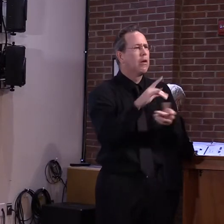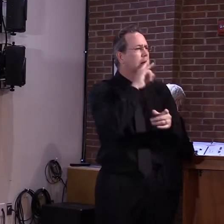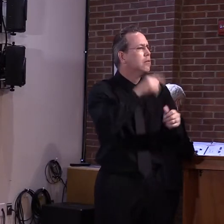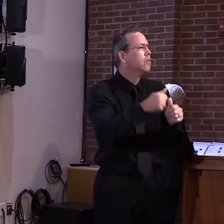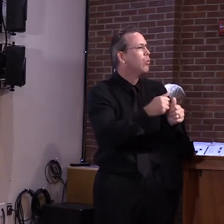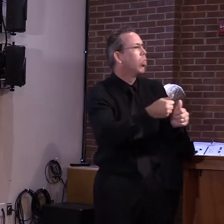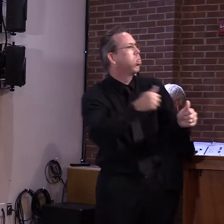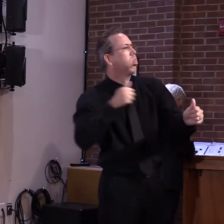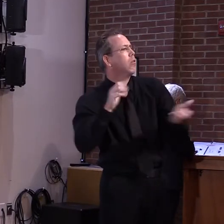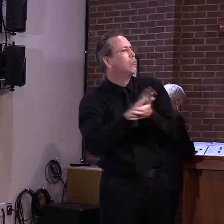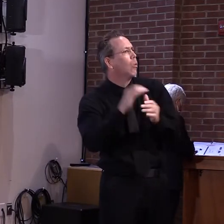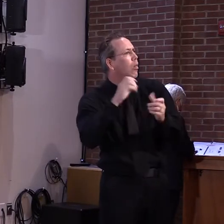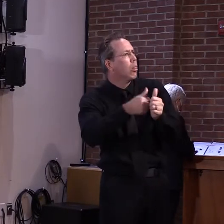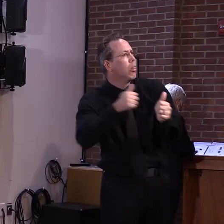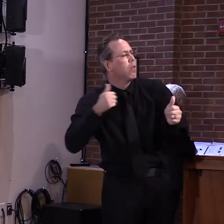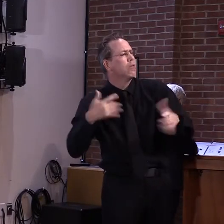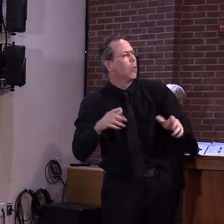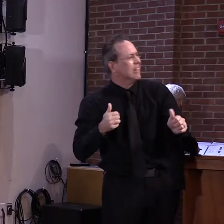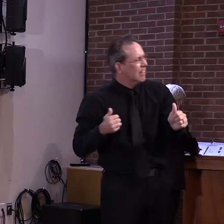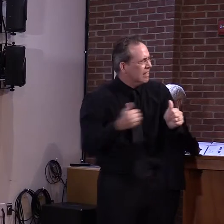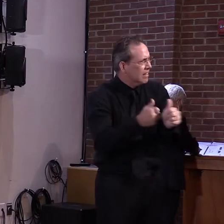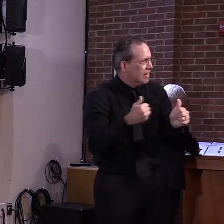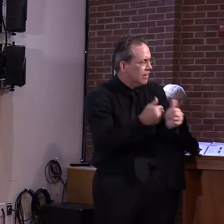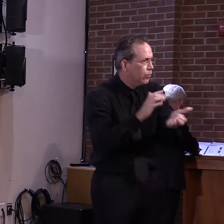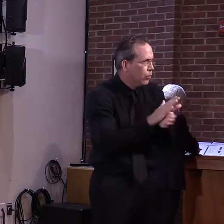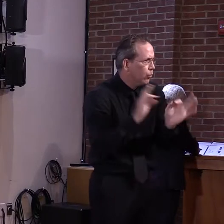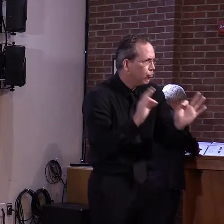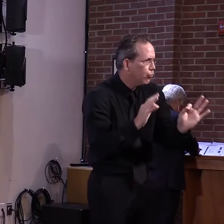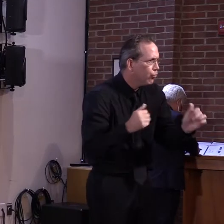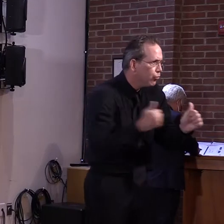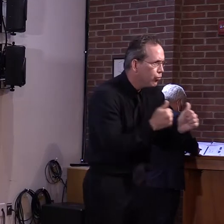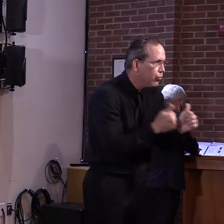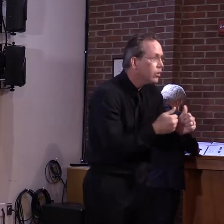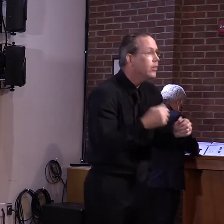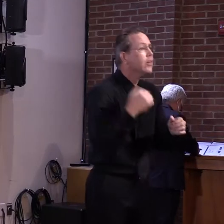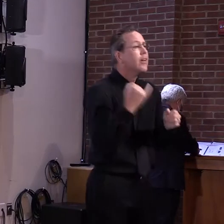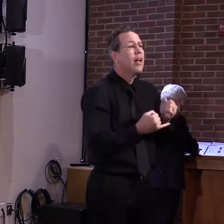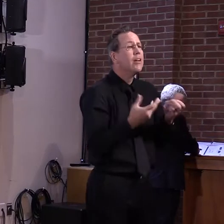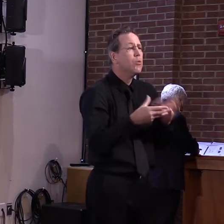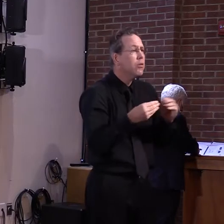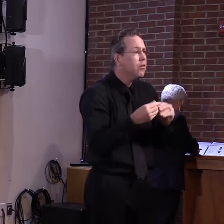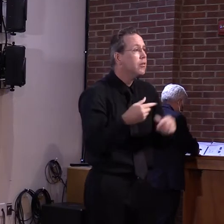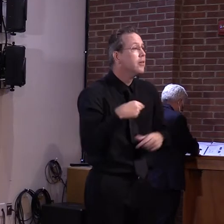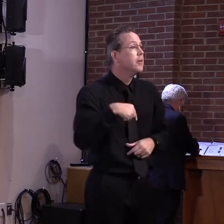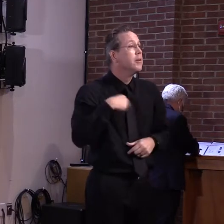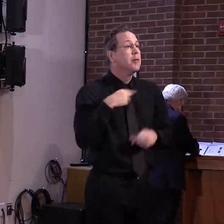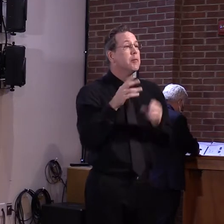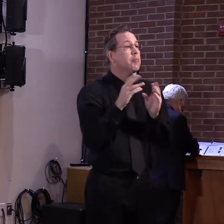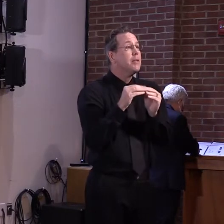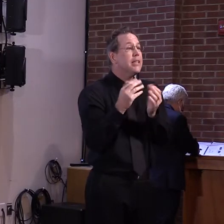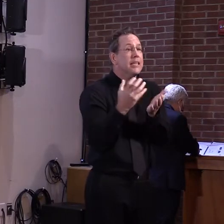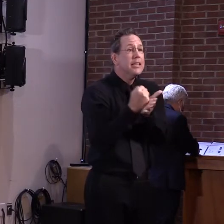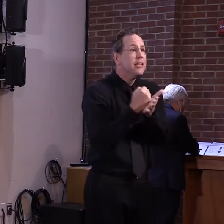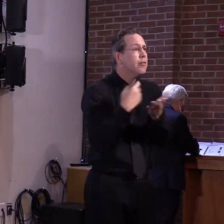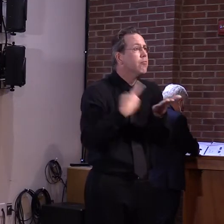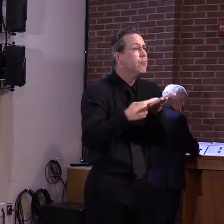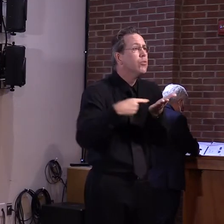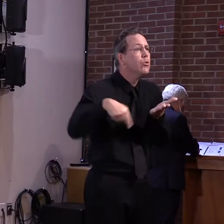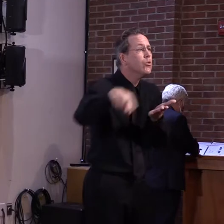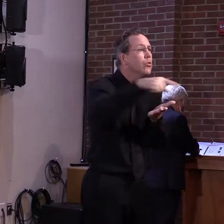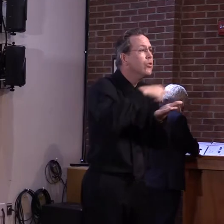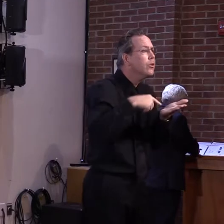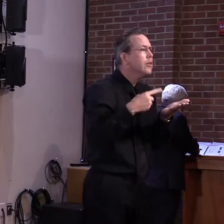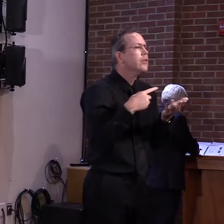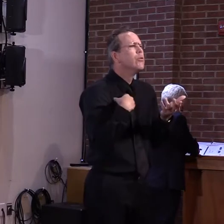result. And since this is our last press briefing before school begins on Tuesday morning, I want to talk about this a